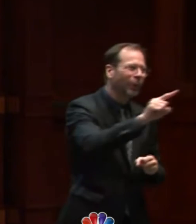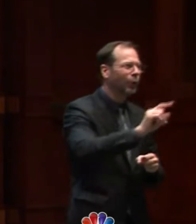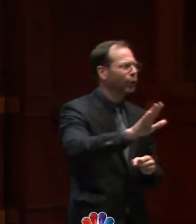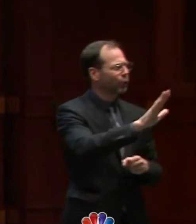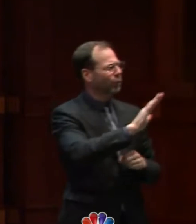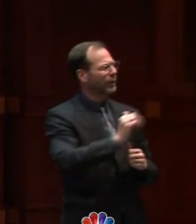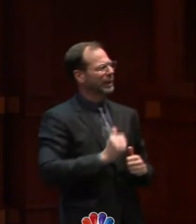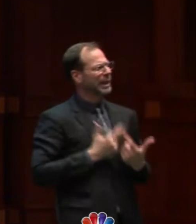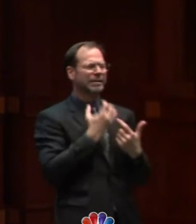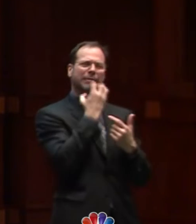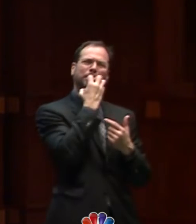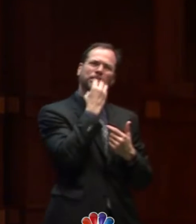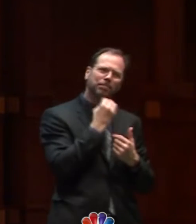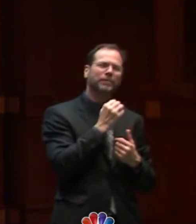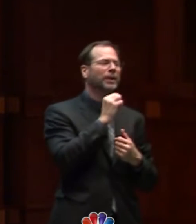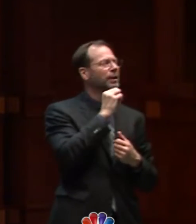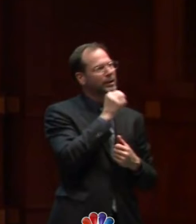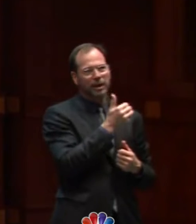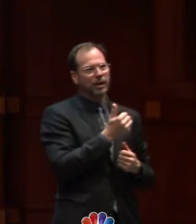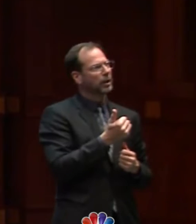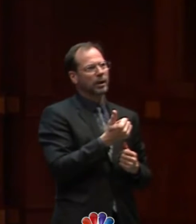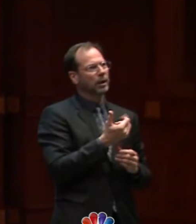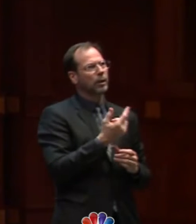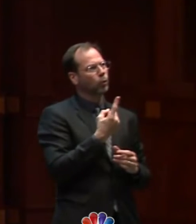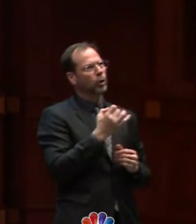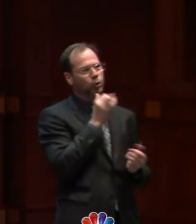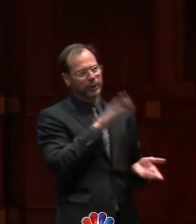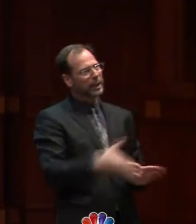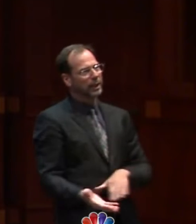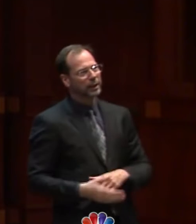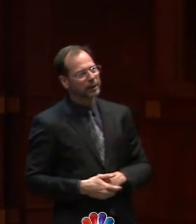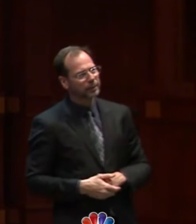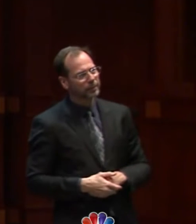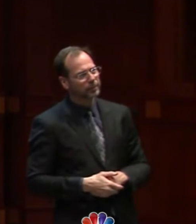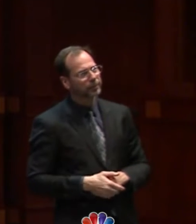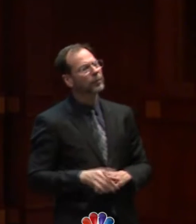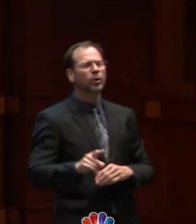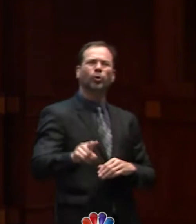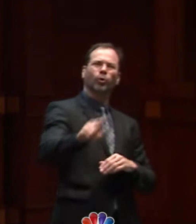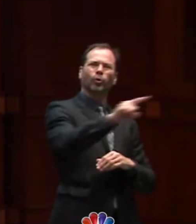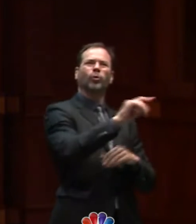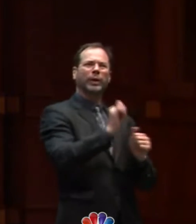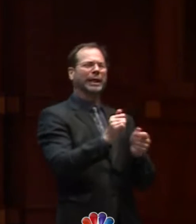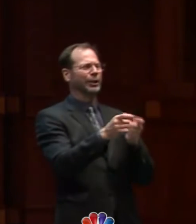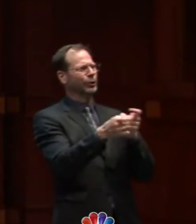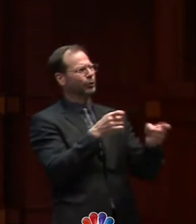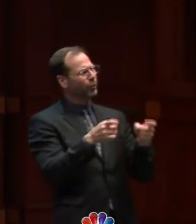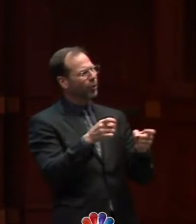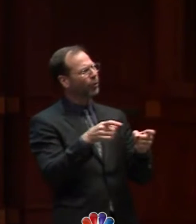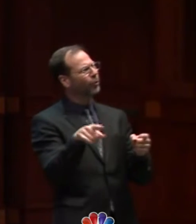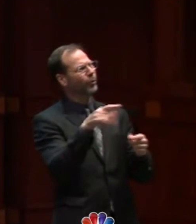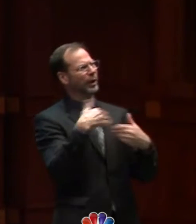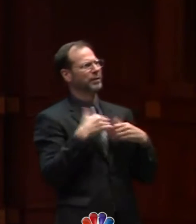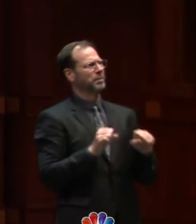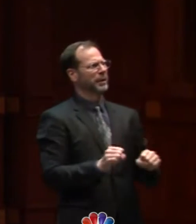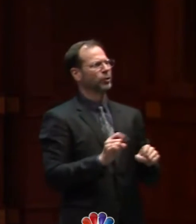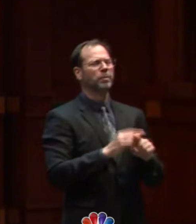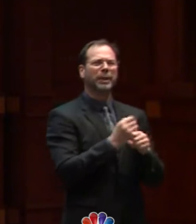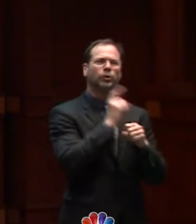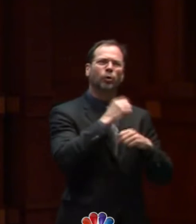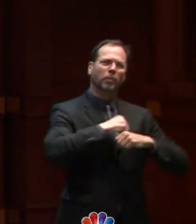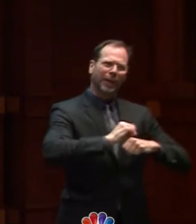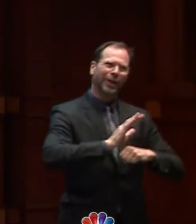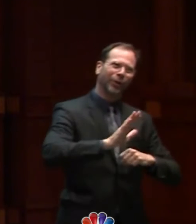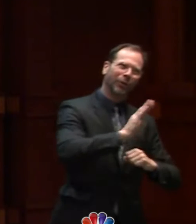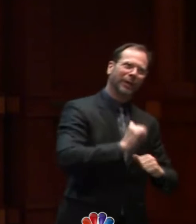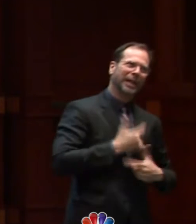yours is not one of those lives. You have the ultimate control and the ultimate ability to make sure you protect